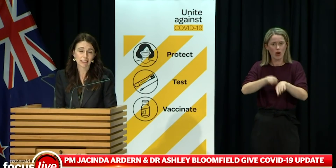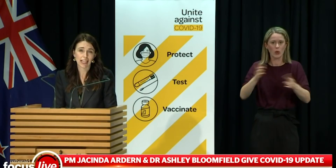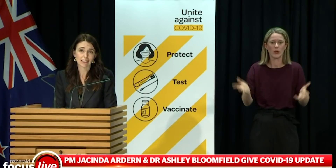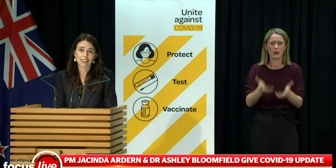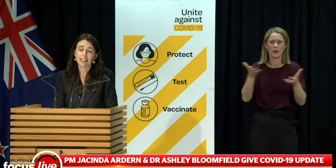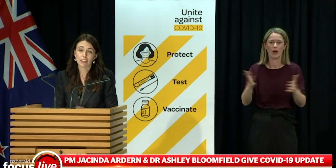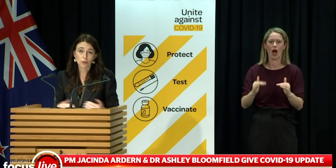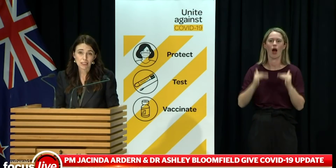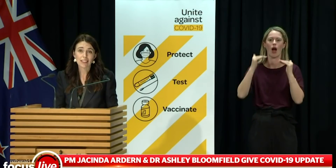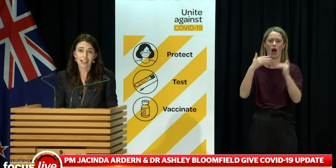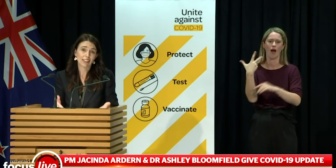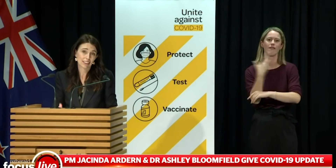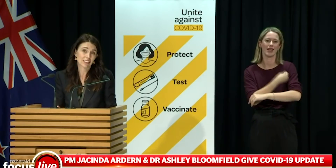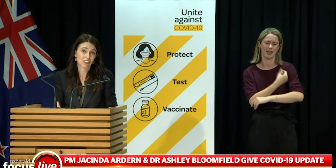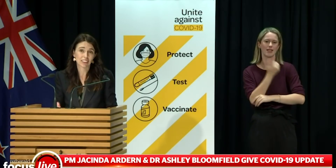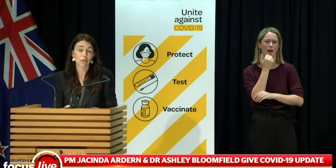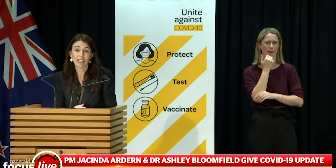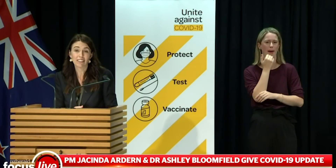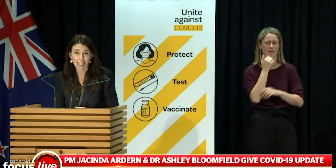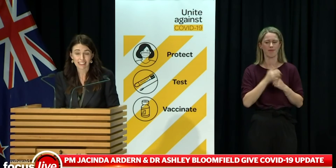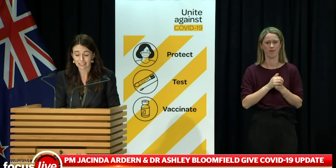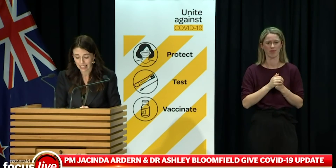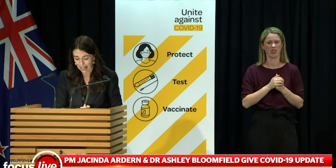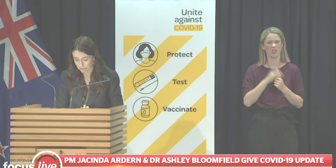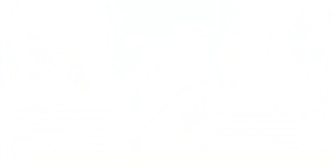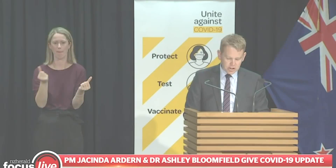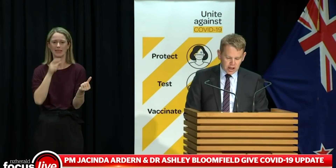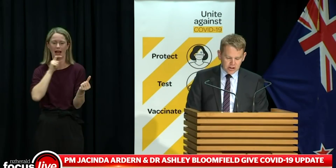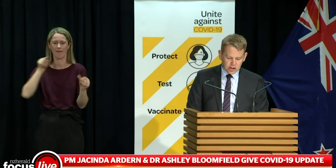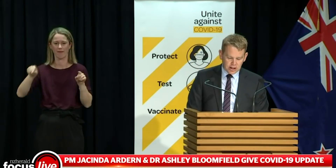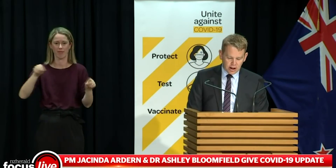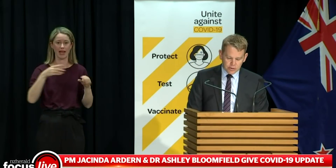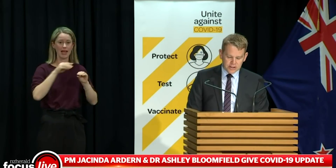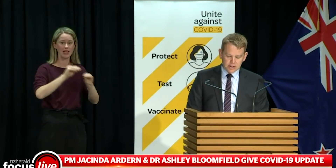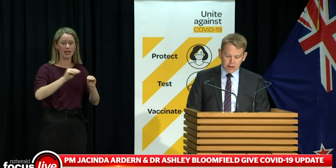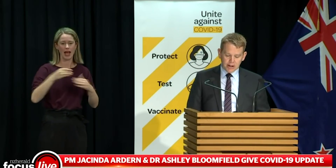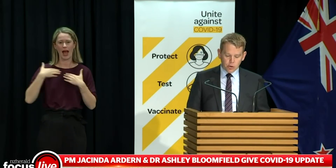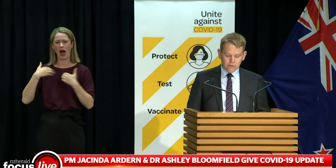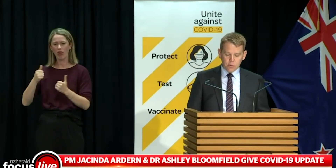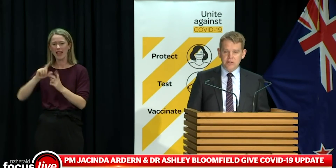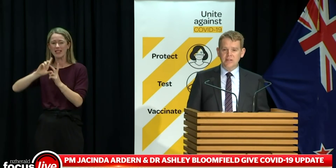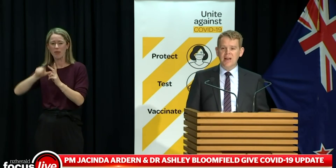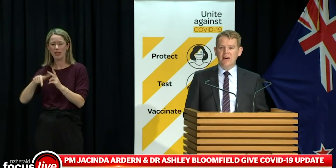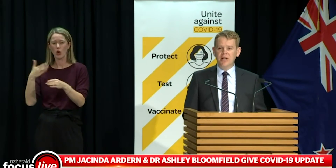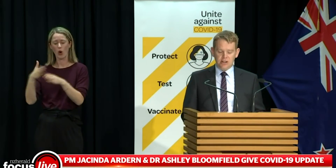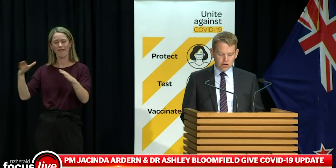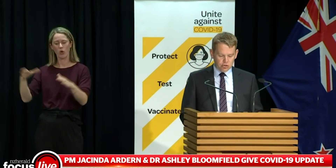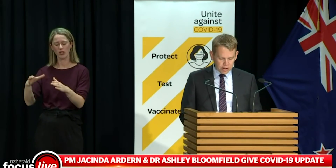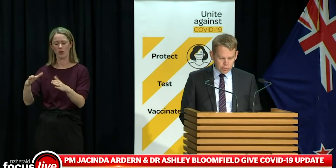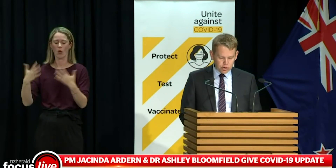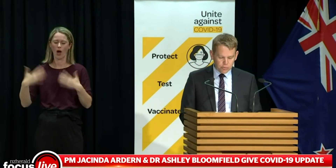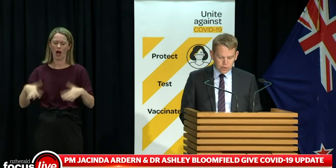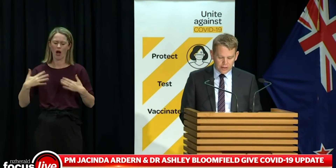can vaccinated. And you'll see that in the decisions that we have taken today. Our education and health and disability workforces have done